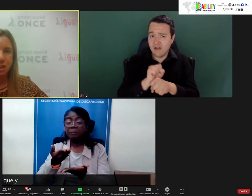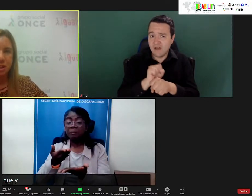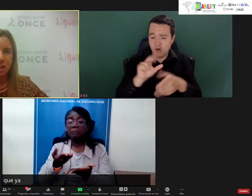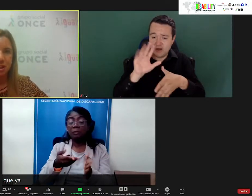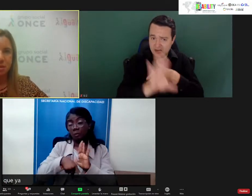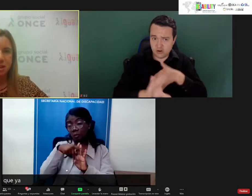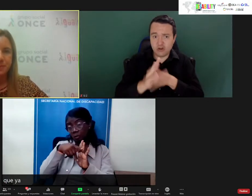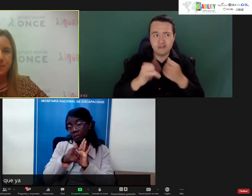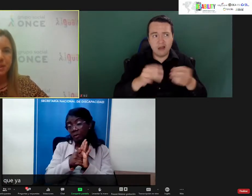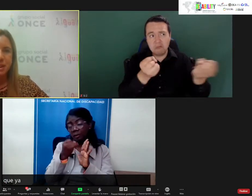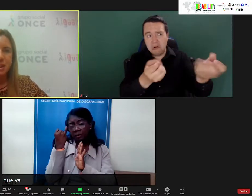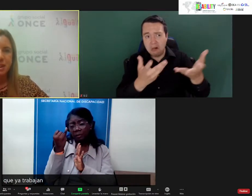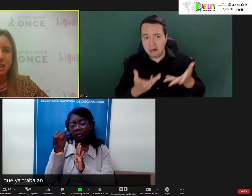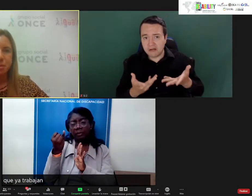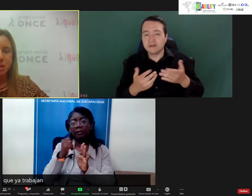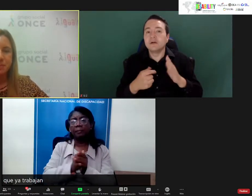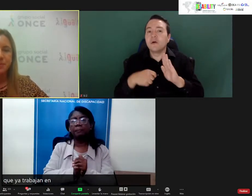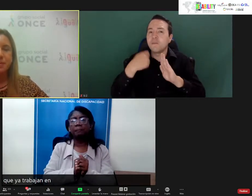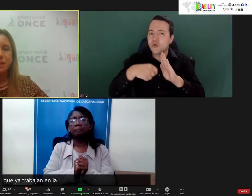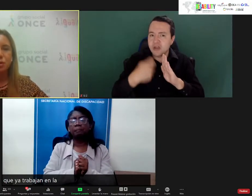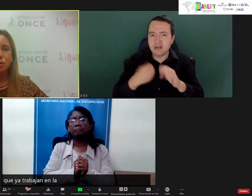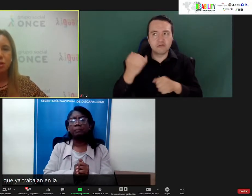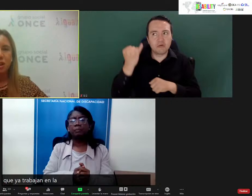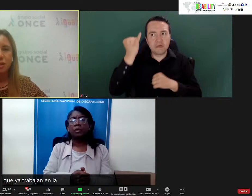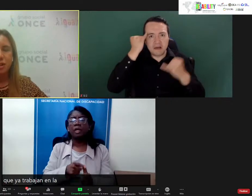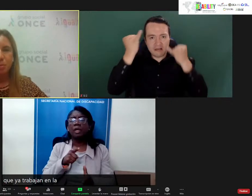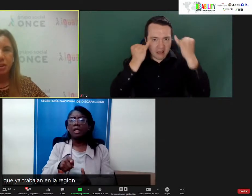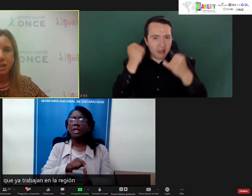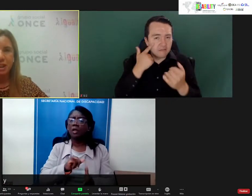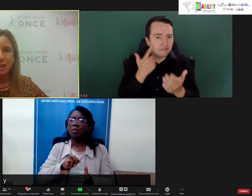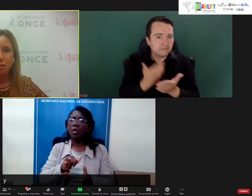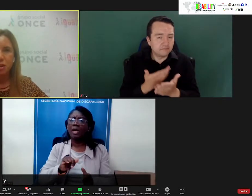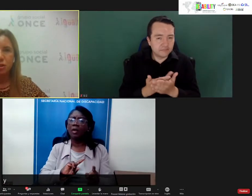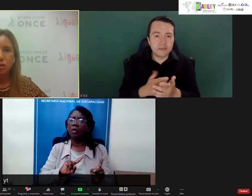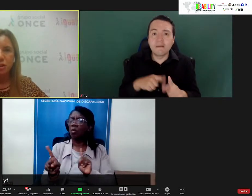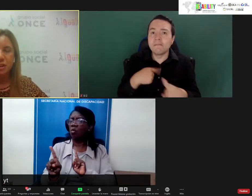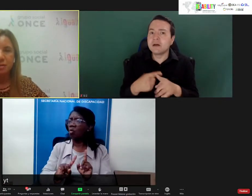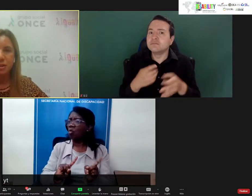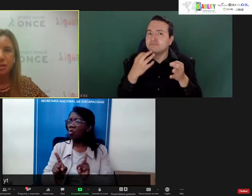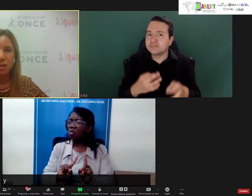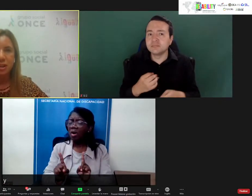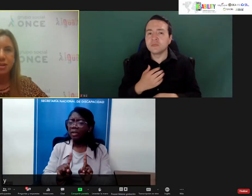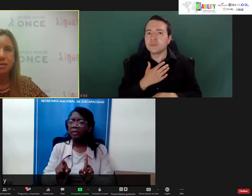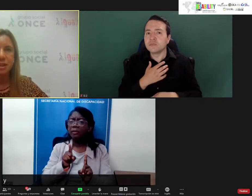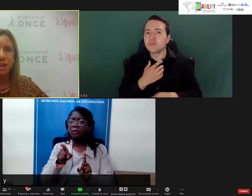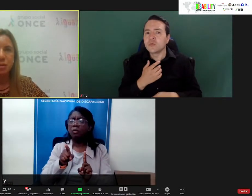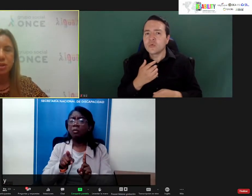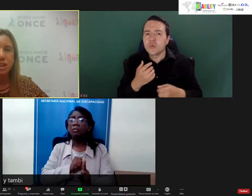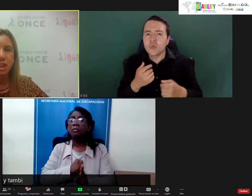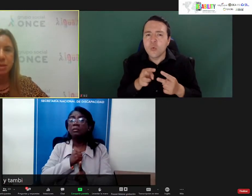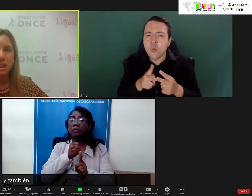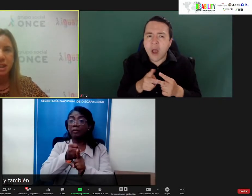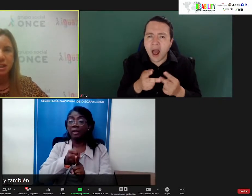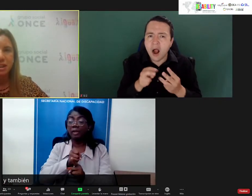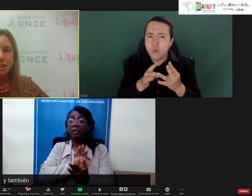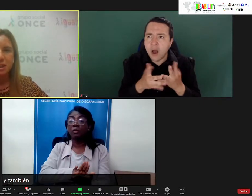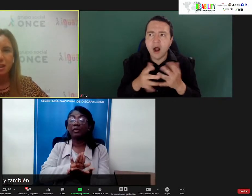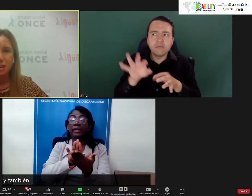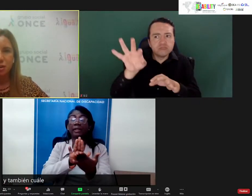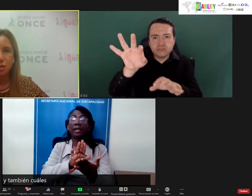shared their projects and initiatives and also what the priorities and